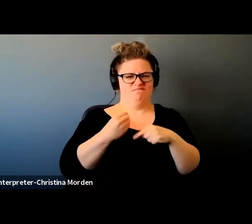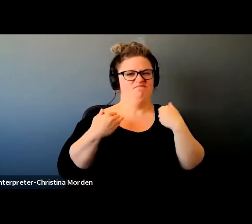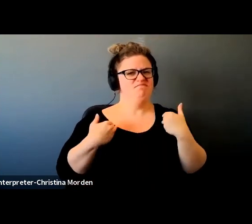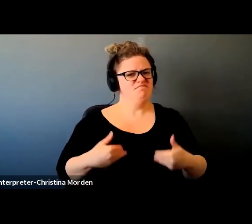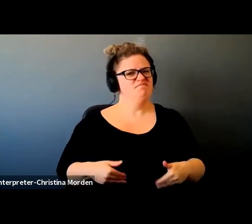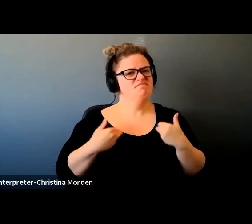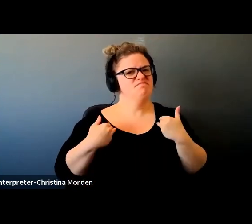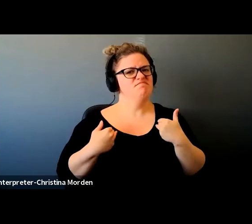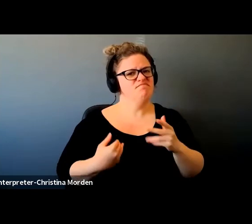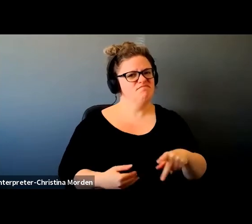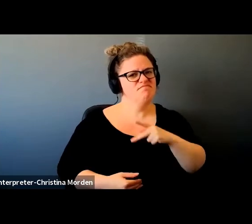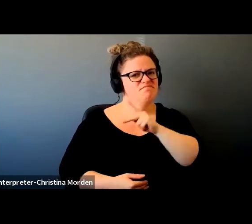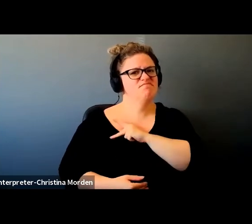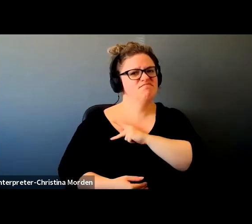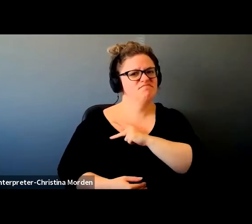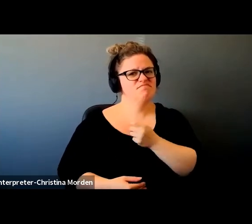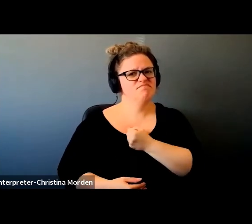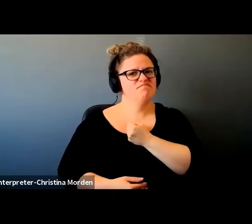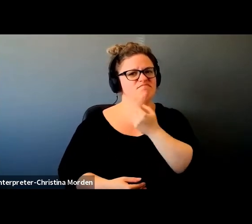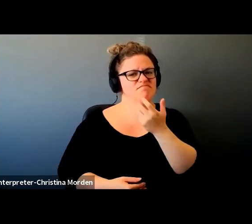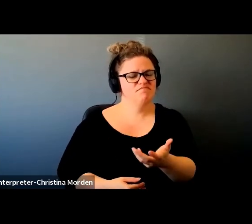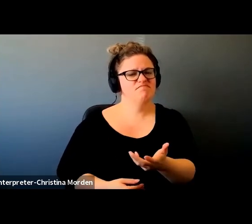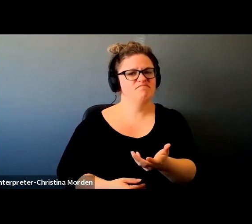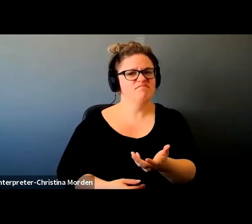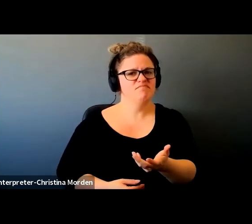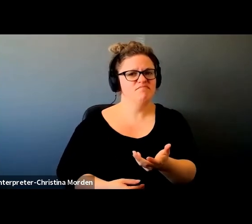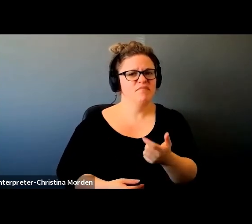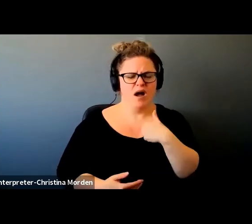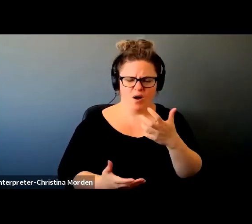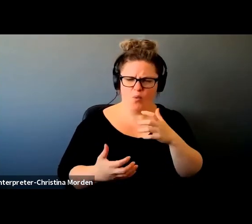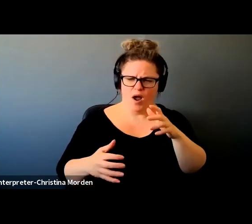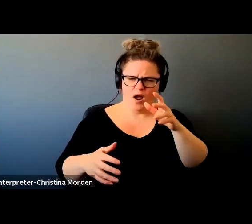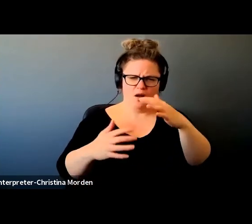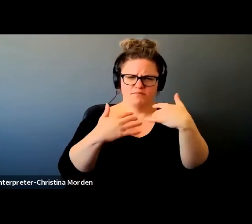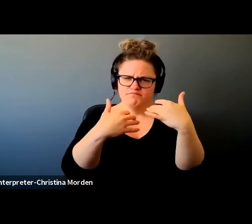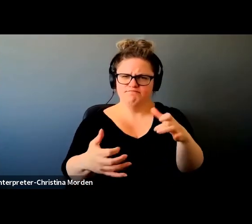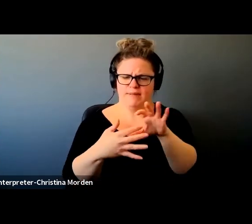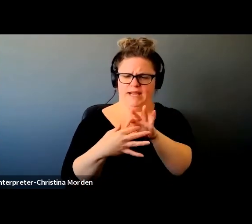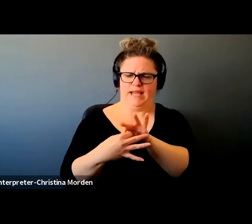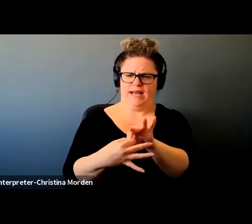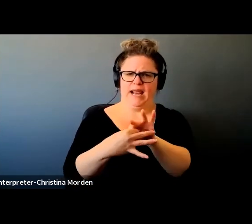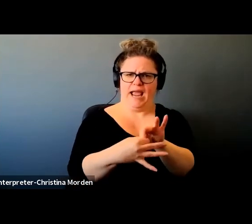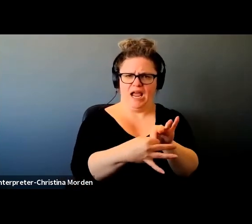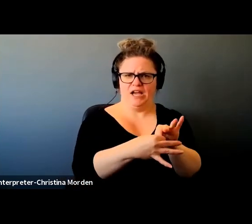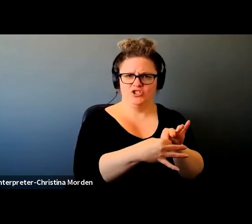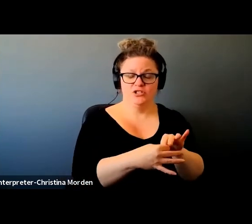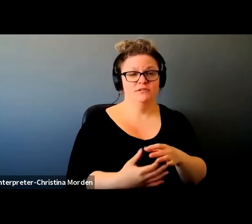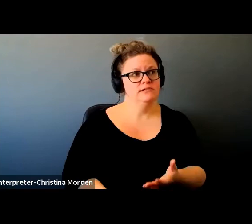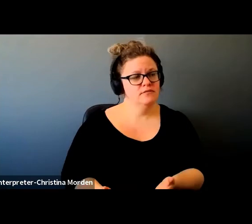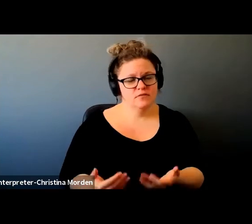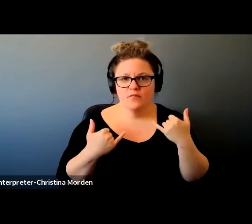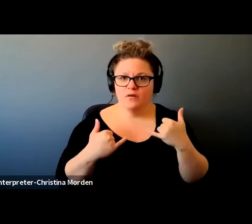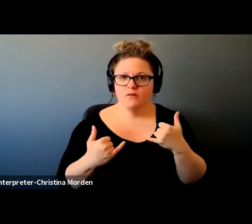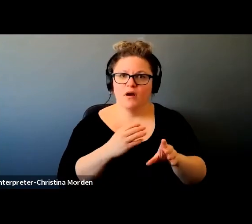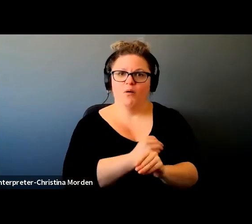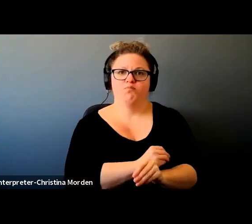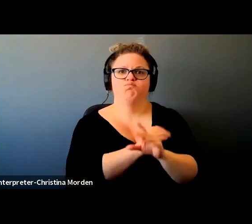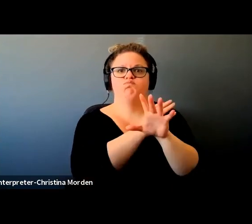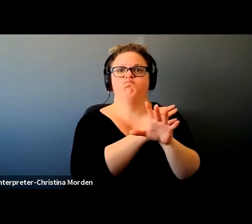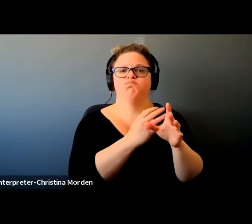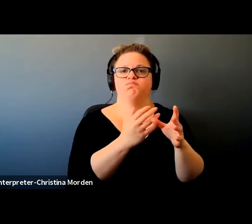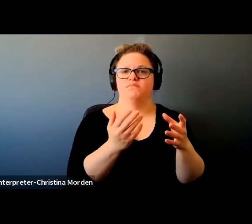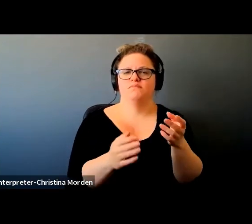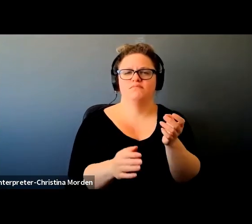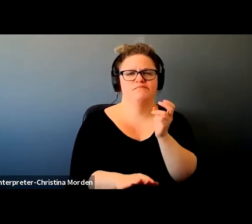like an in-person fueled connection, which makes a talk like this very difficult to me, because I can't